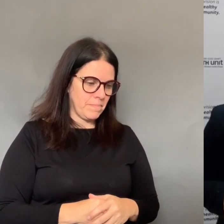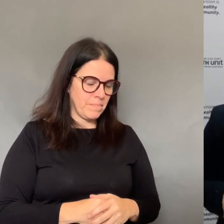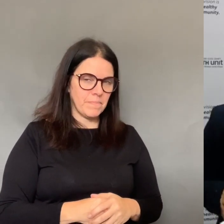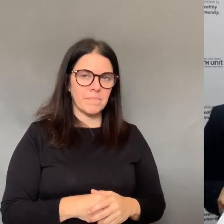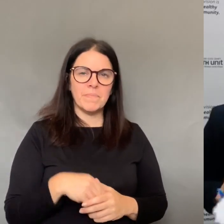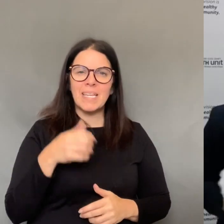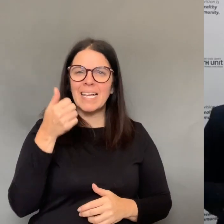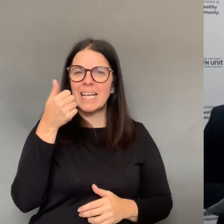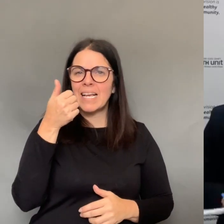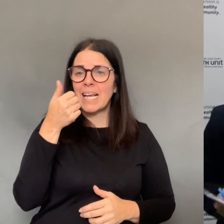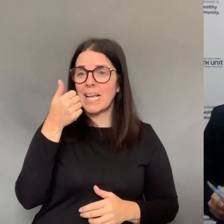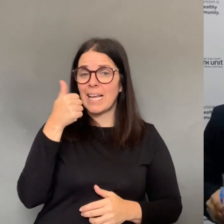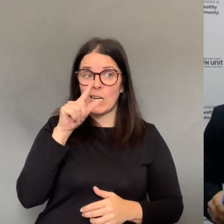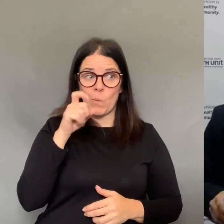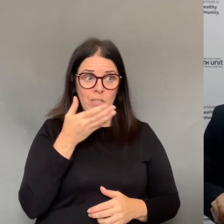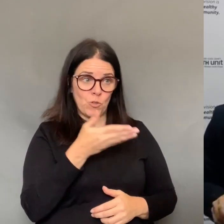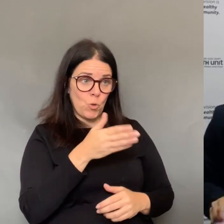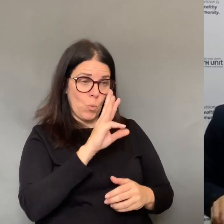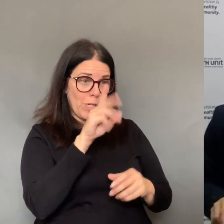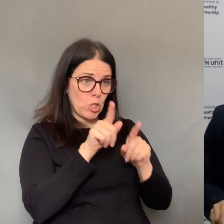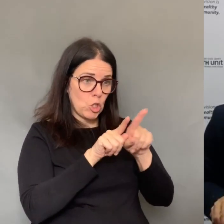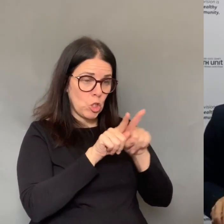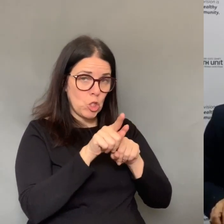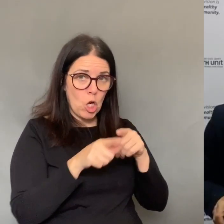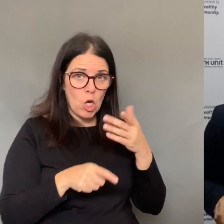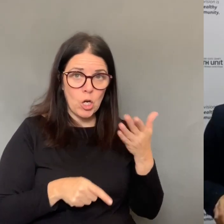resident of long-term care home or retirement homes.